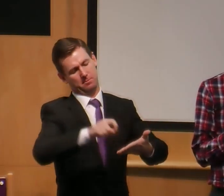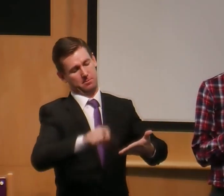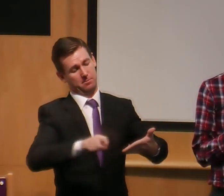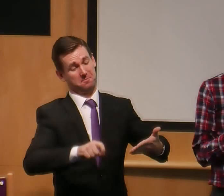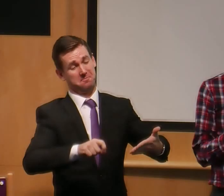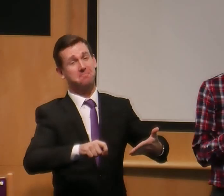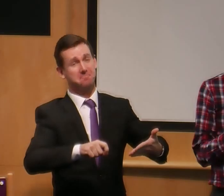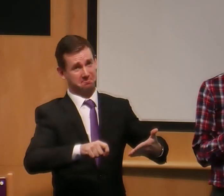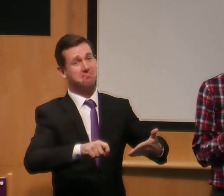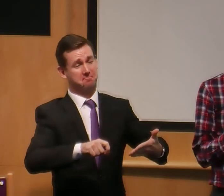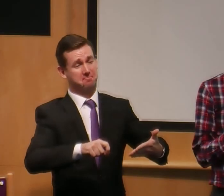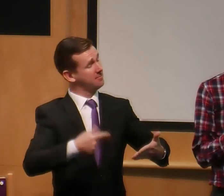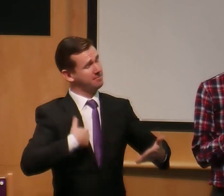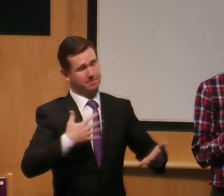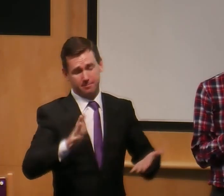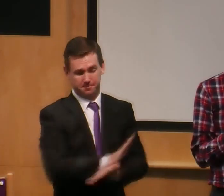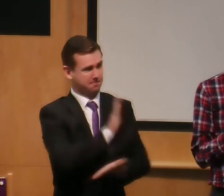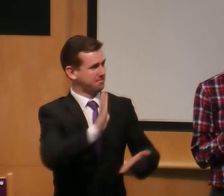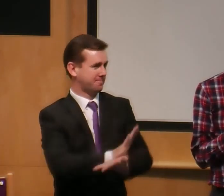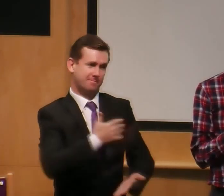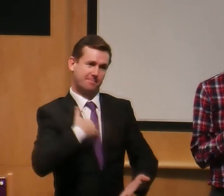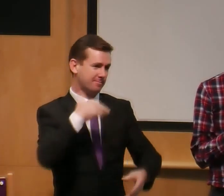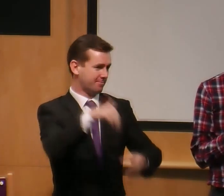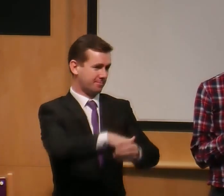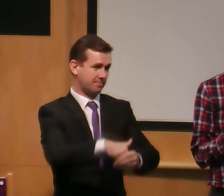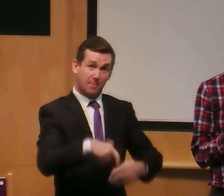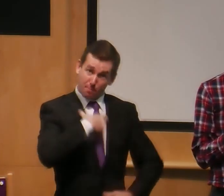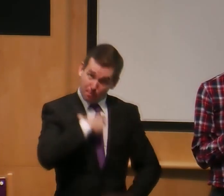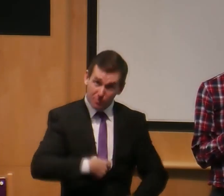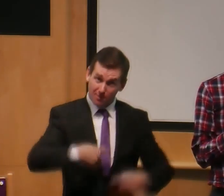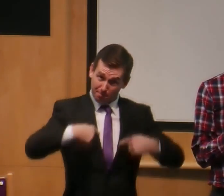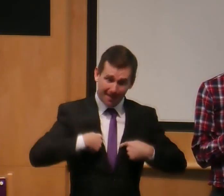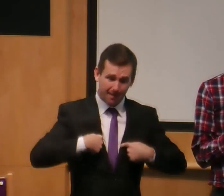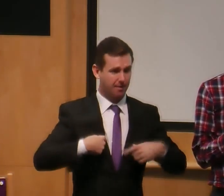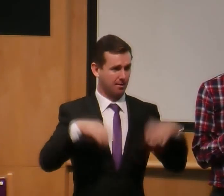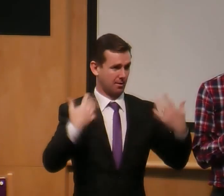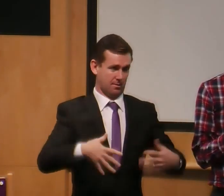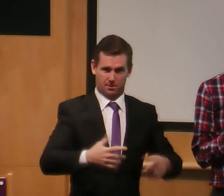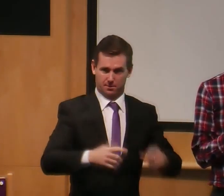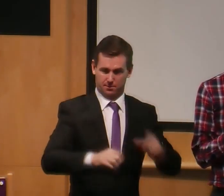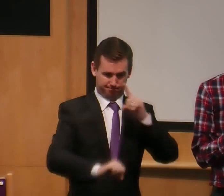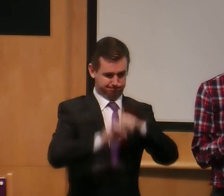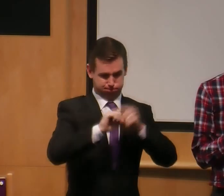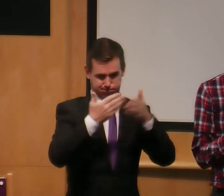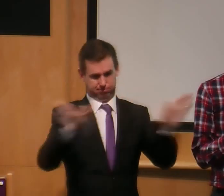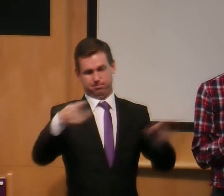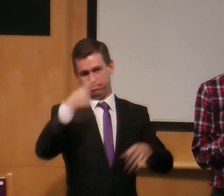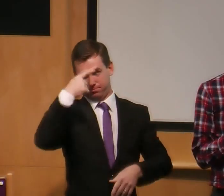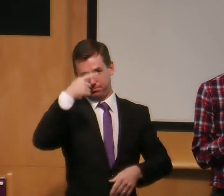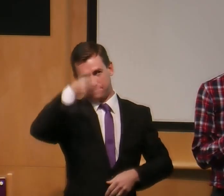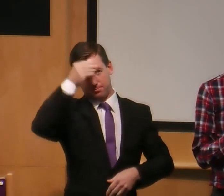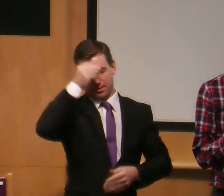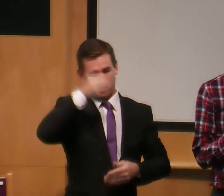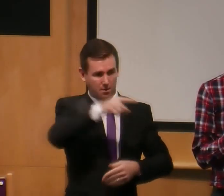and had a really enjoyable time. And for myself personally, it was a real education finding out about some of the issues that young deaf